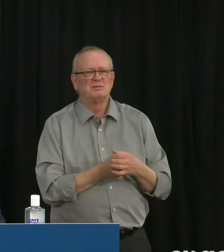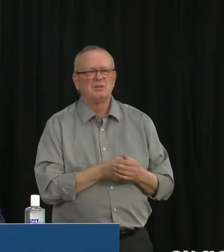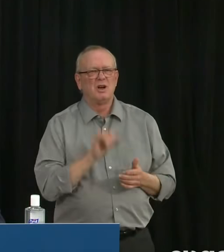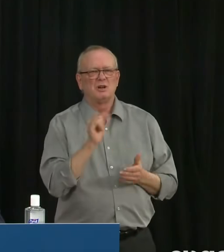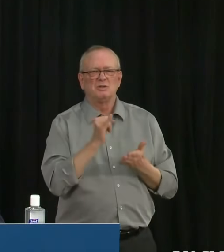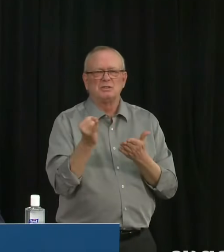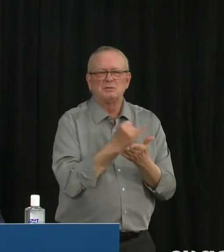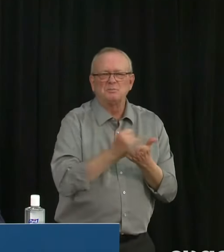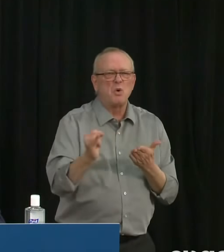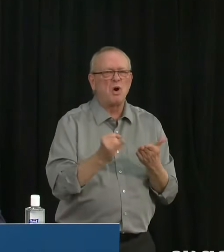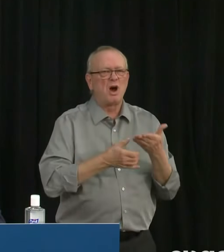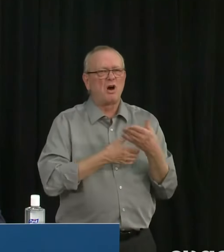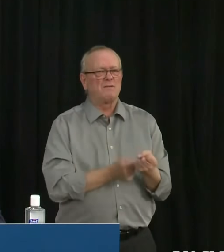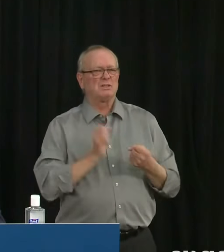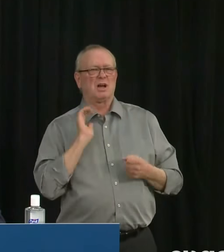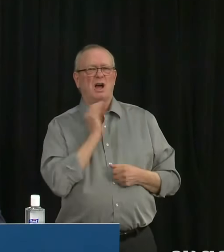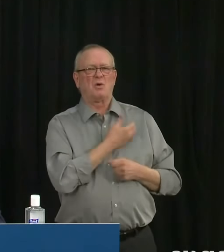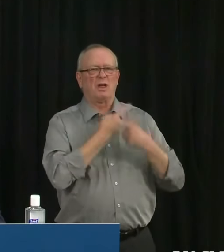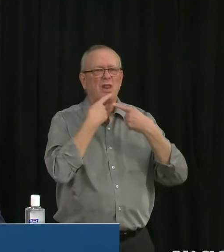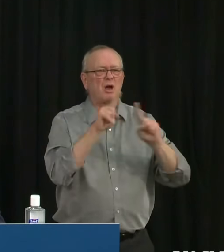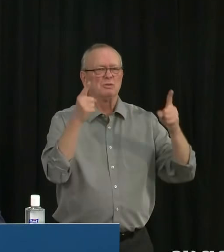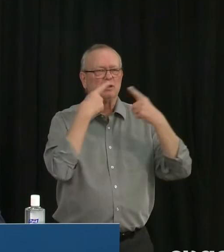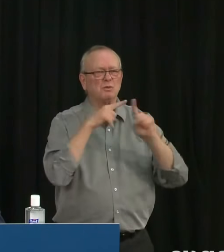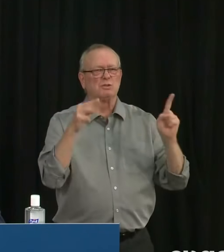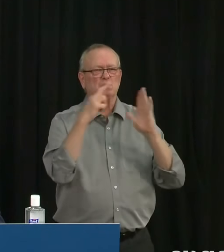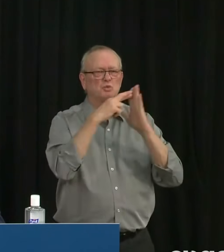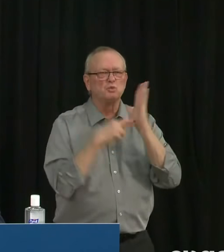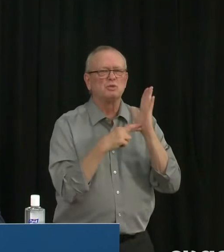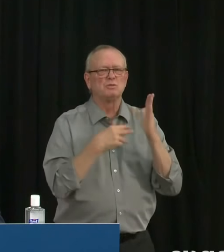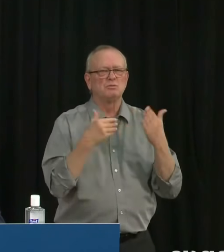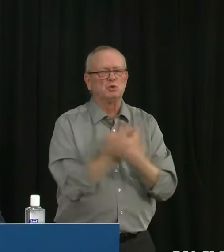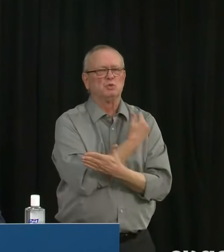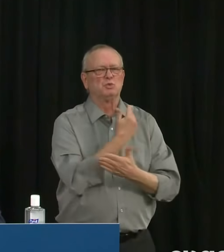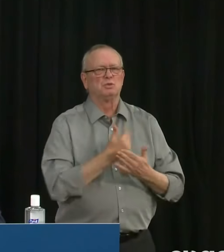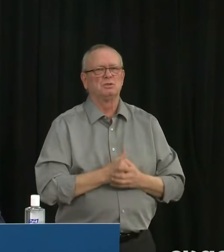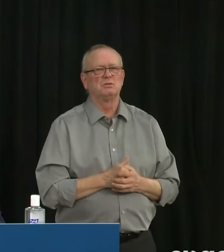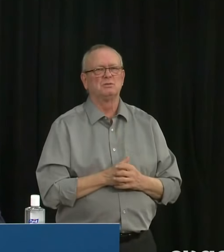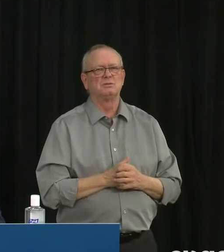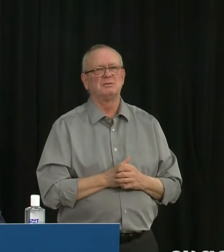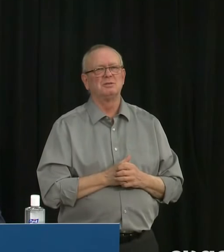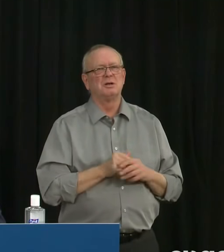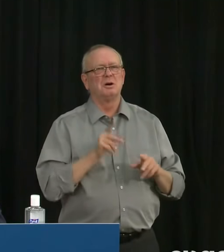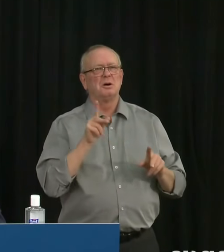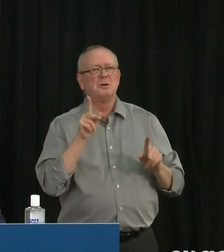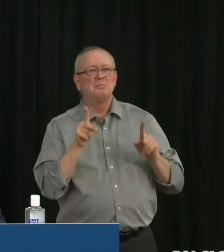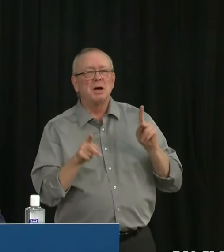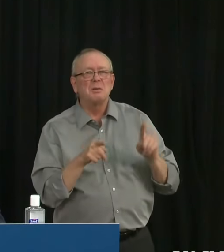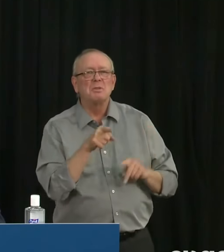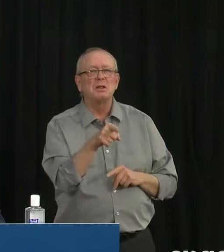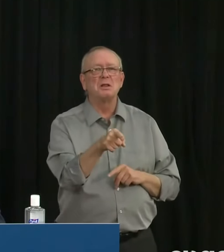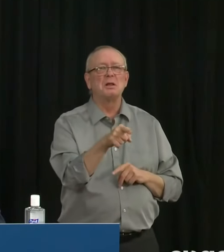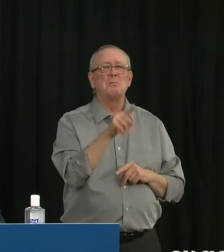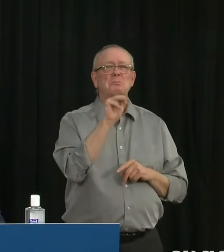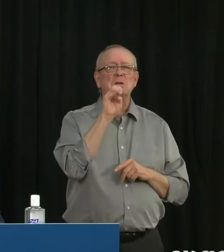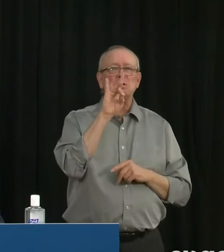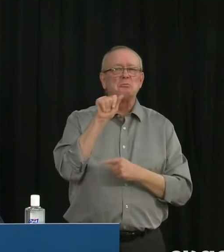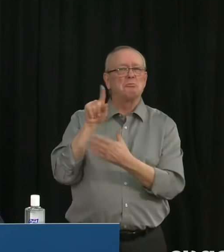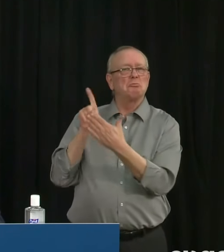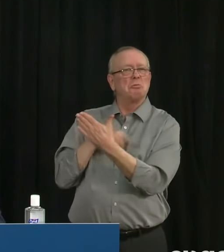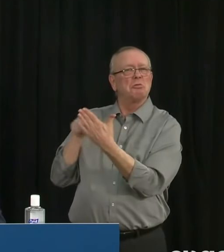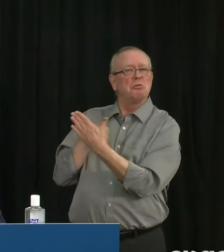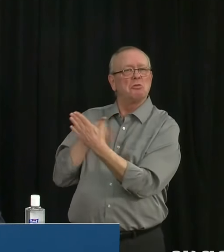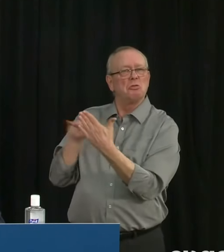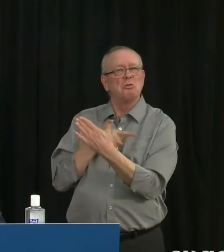week. The difficulty with that is that results in people not giving credence or deference to those measures, and which